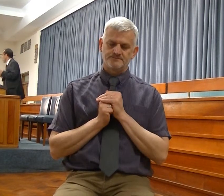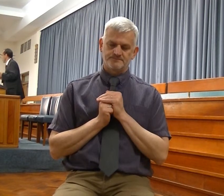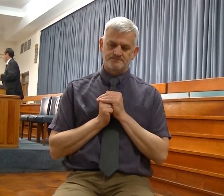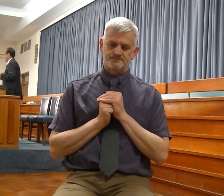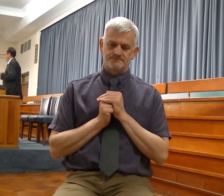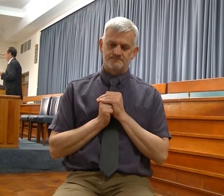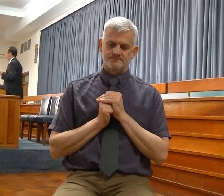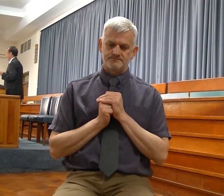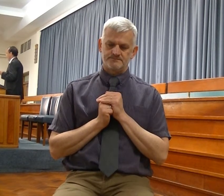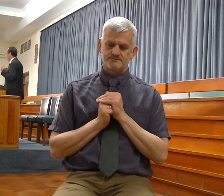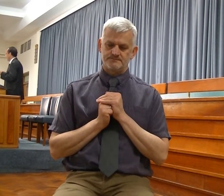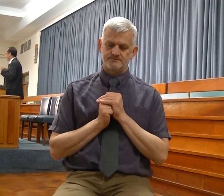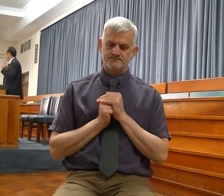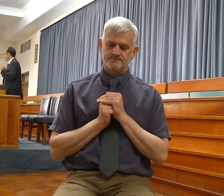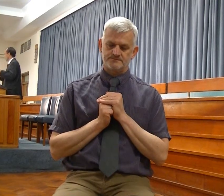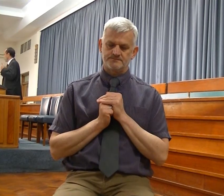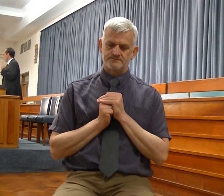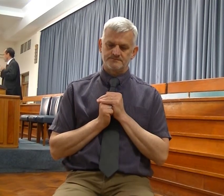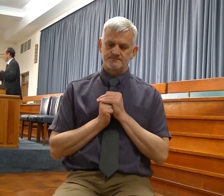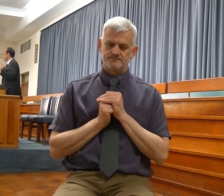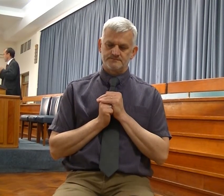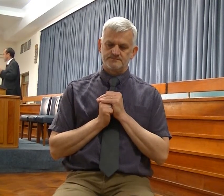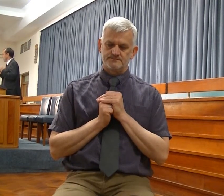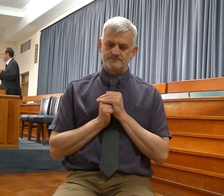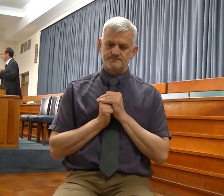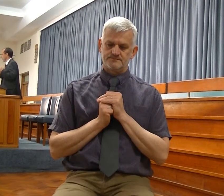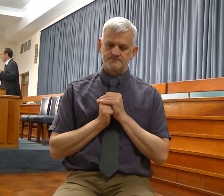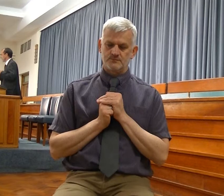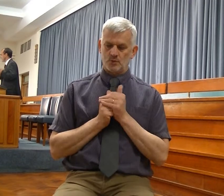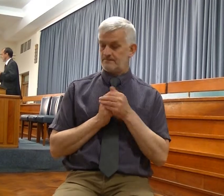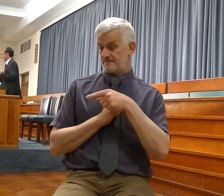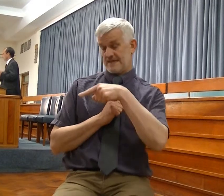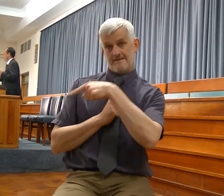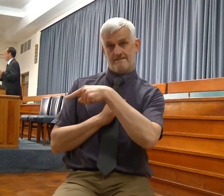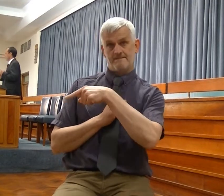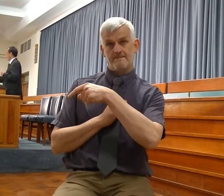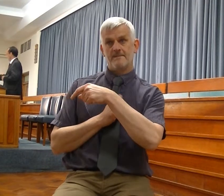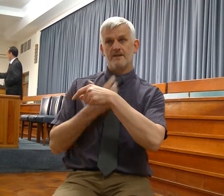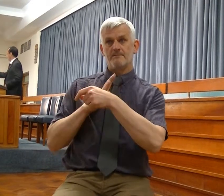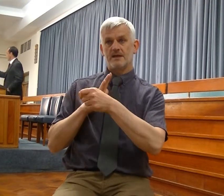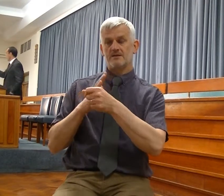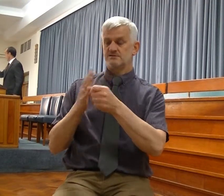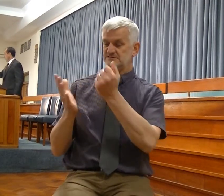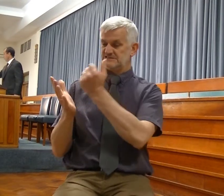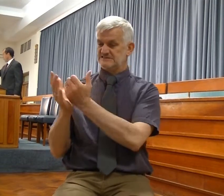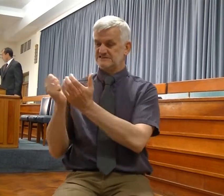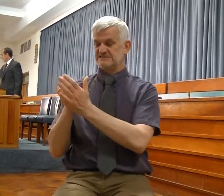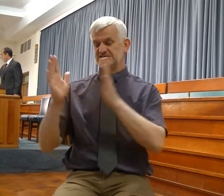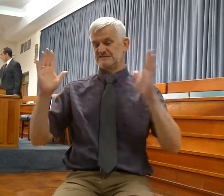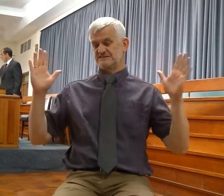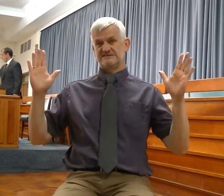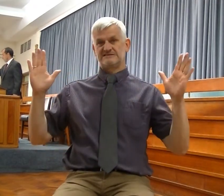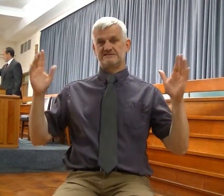that this man, when he was put on the cross at 9 o'clock that day, he was